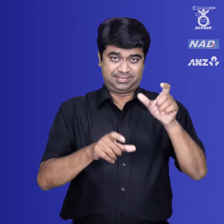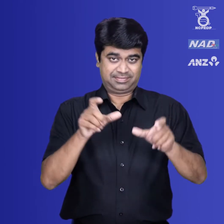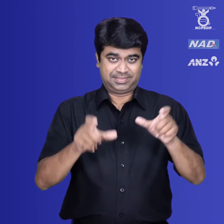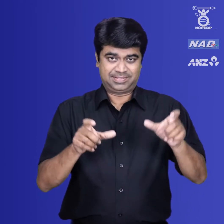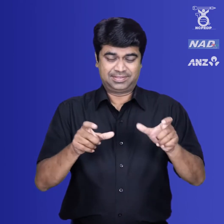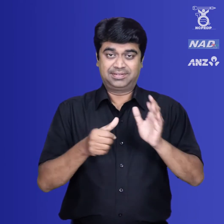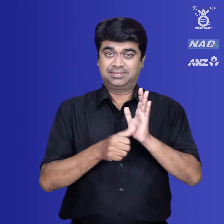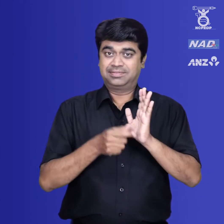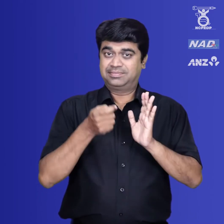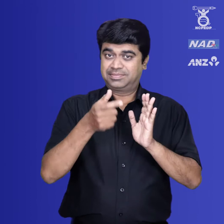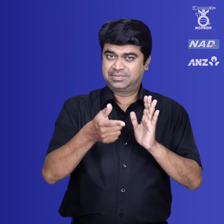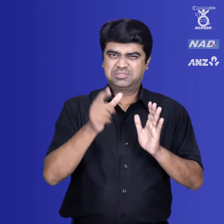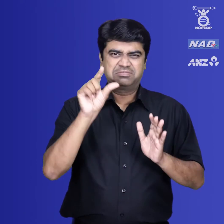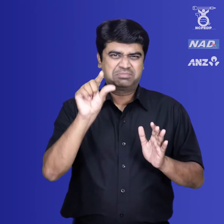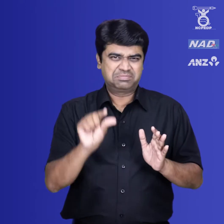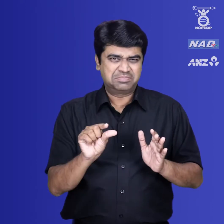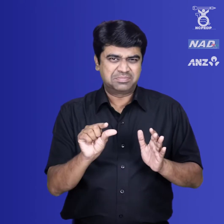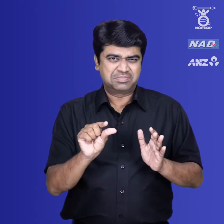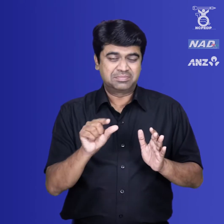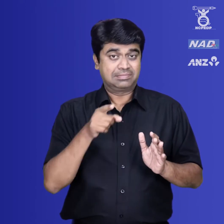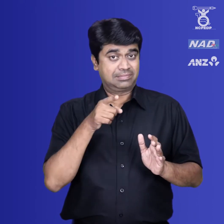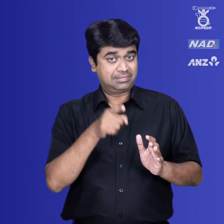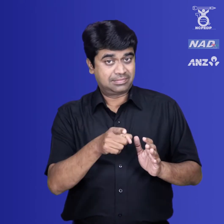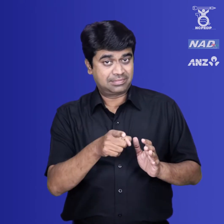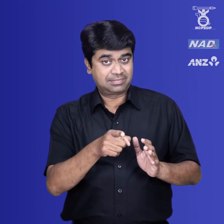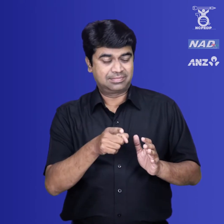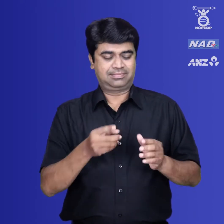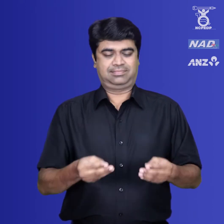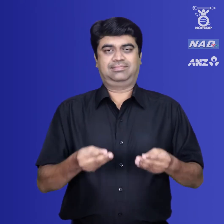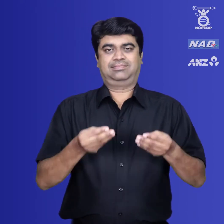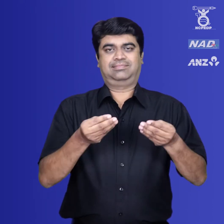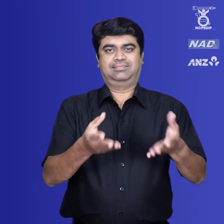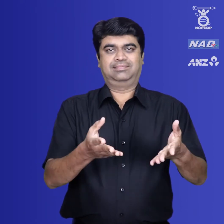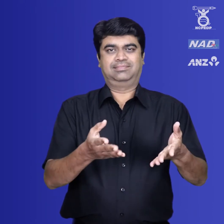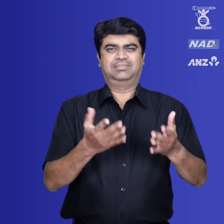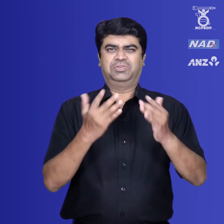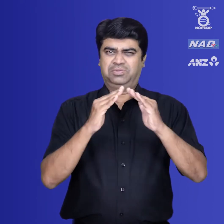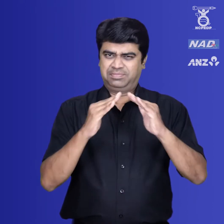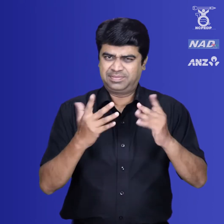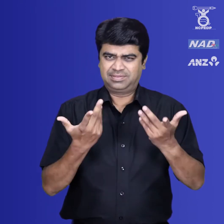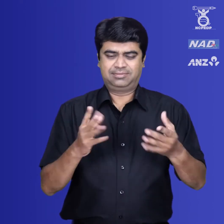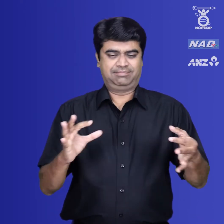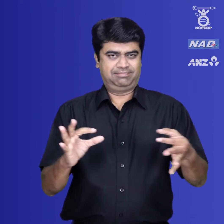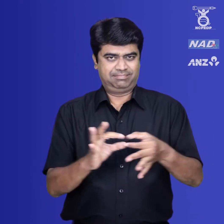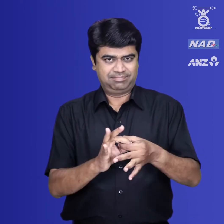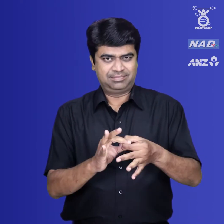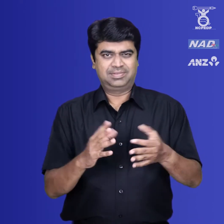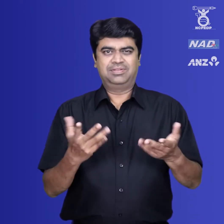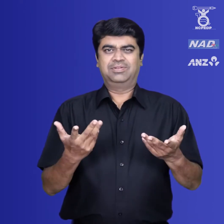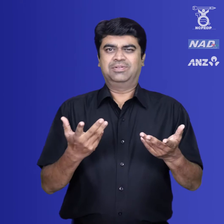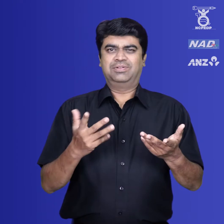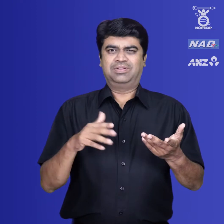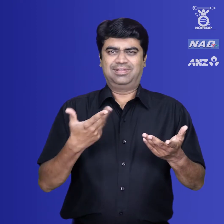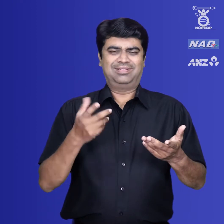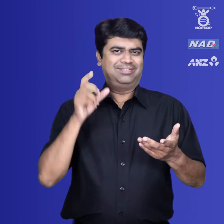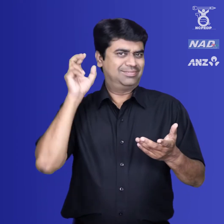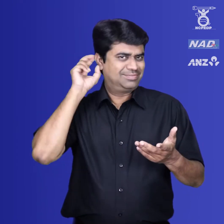Provisions of aids and appliances, medicine and diagnostic services and corrective